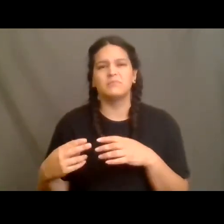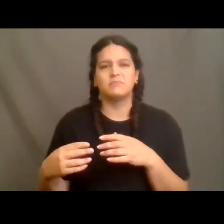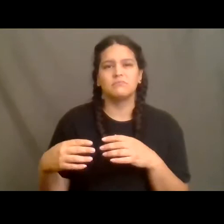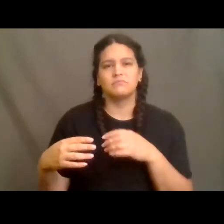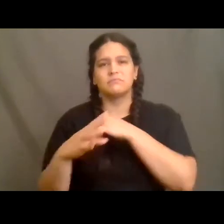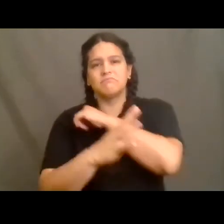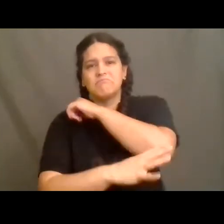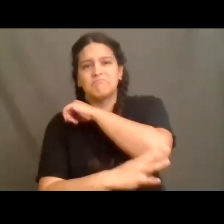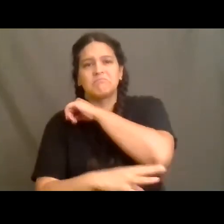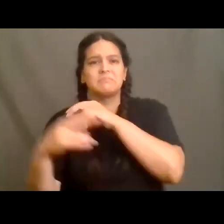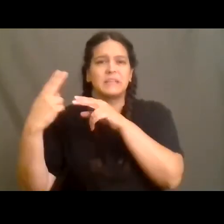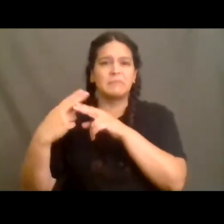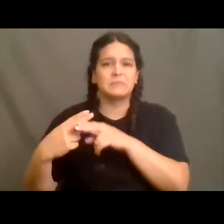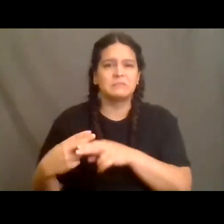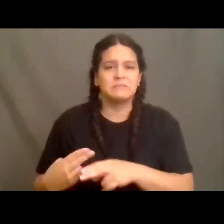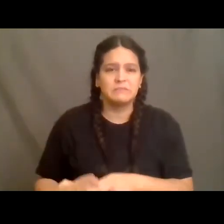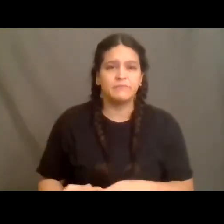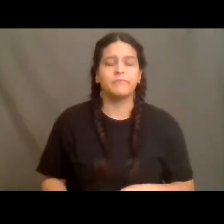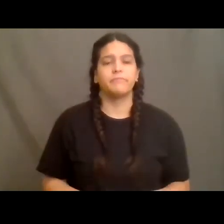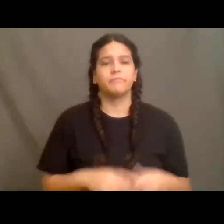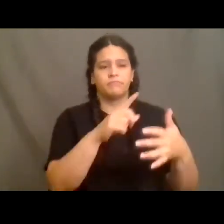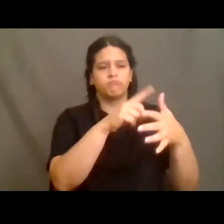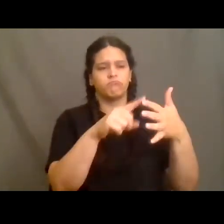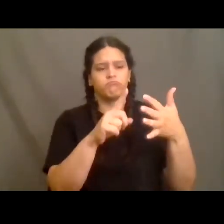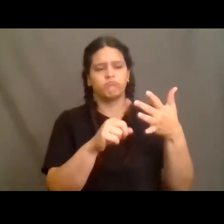Deshchitni, Tsinahabithi. And so,